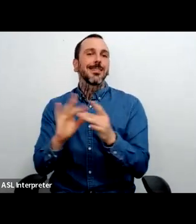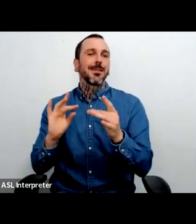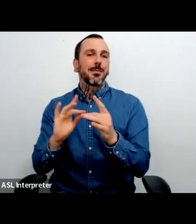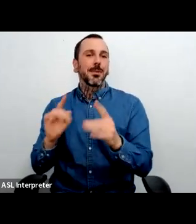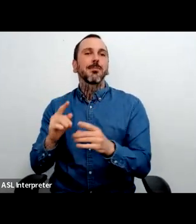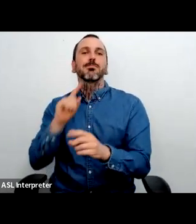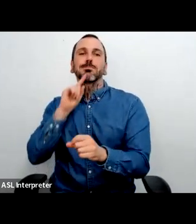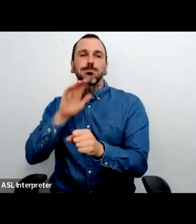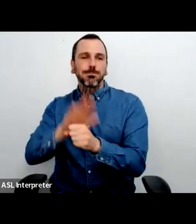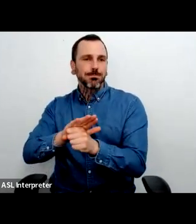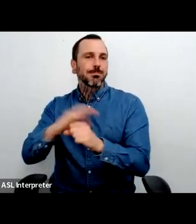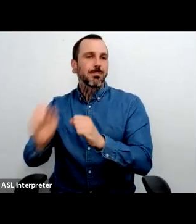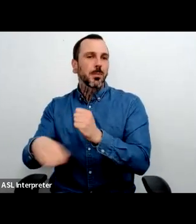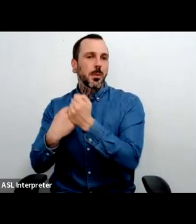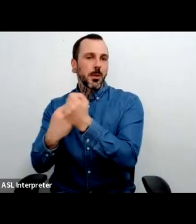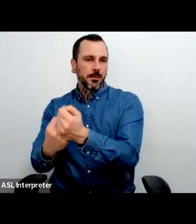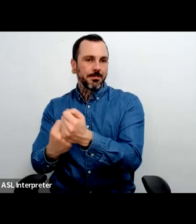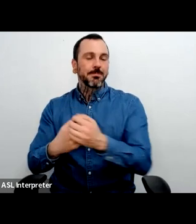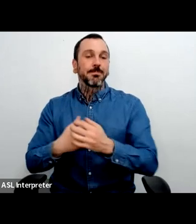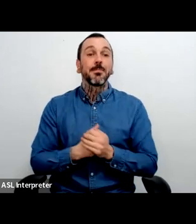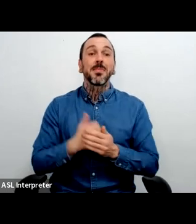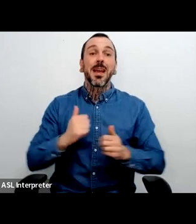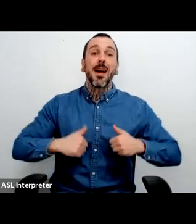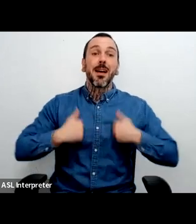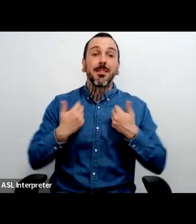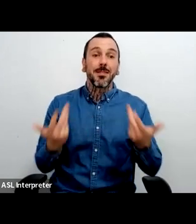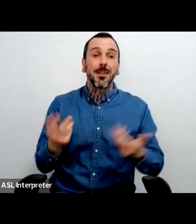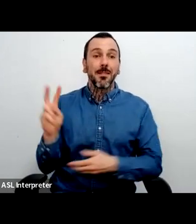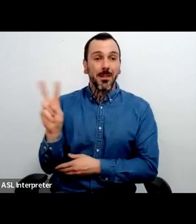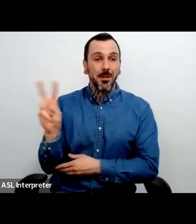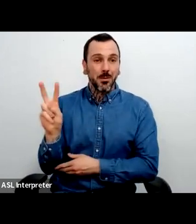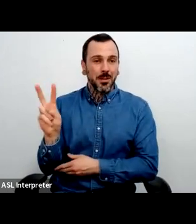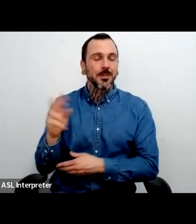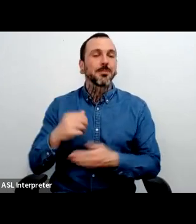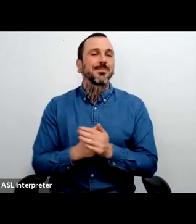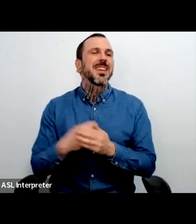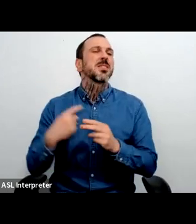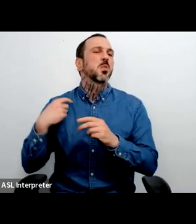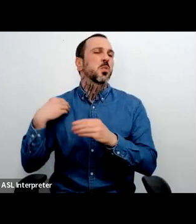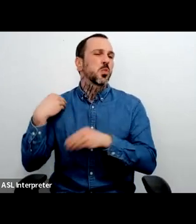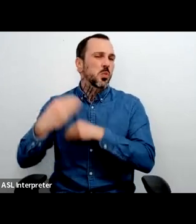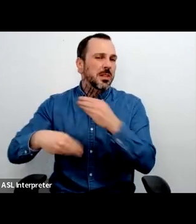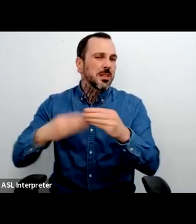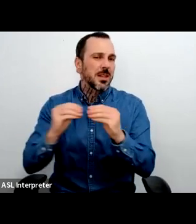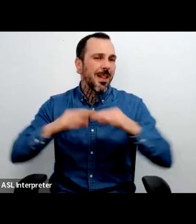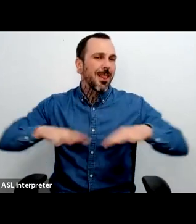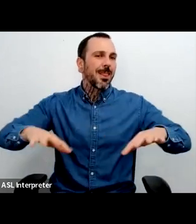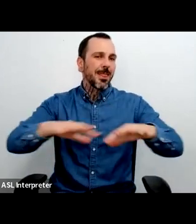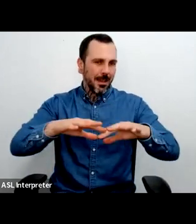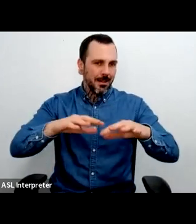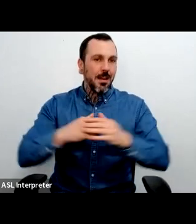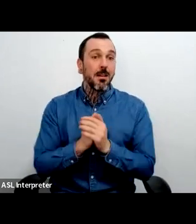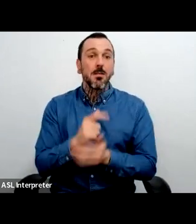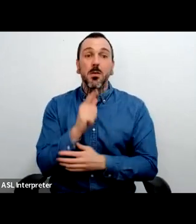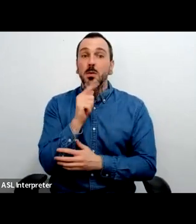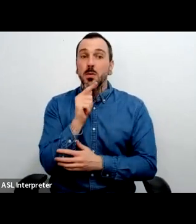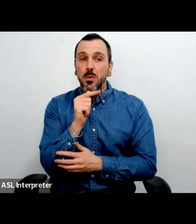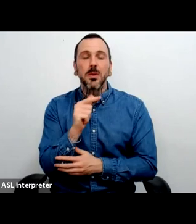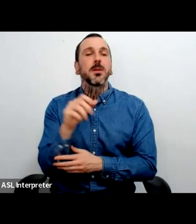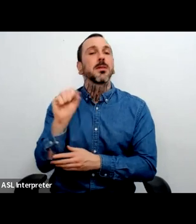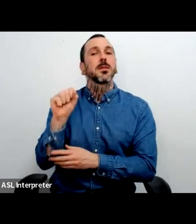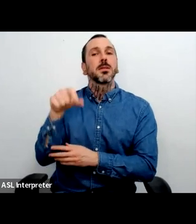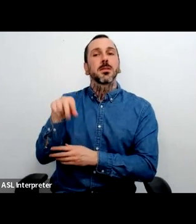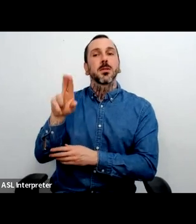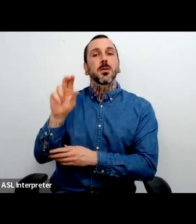Vancouver, and Vancouver is situated on the traditional unceded and unrelinquished lands of the